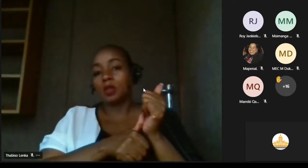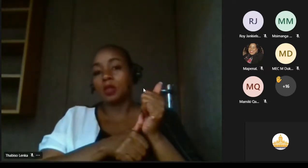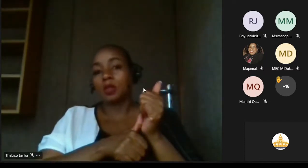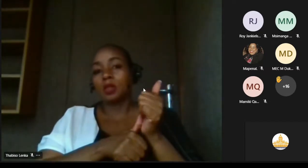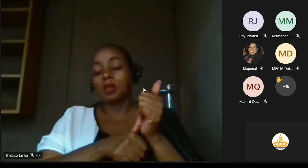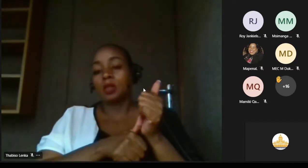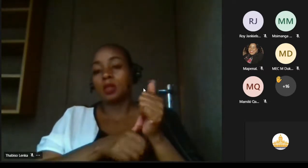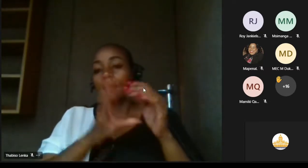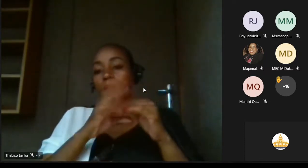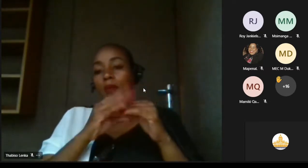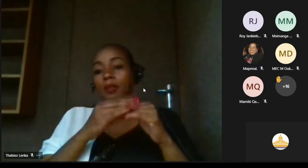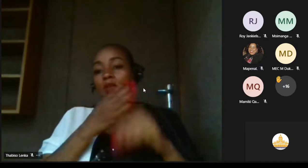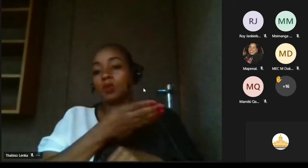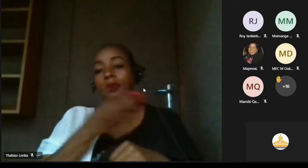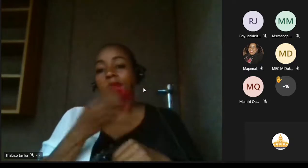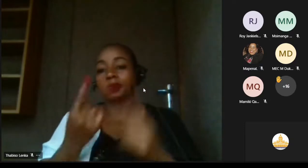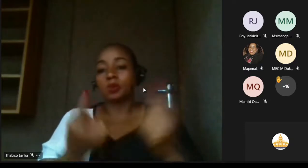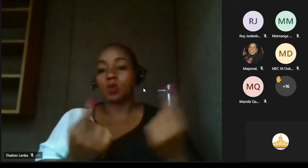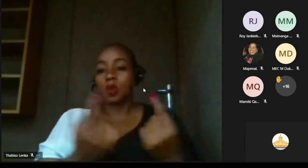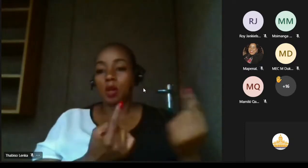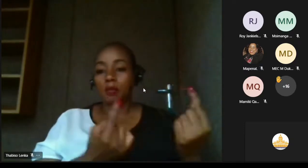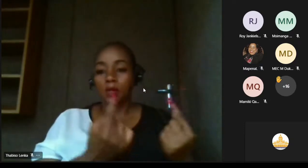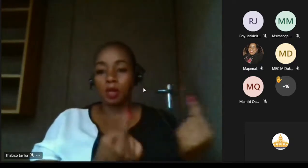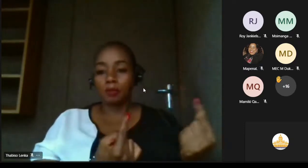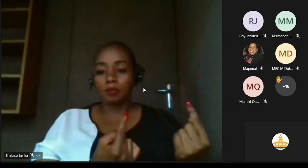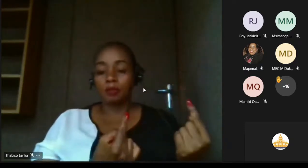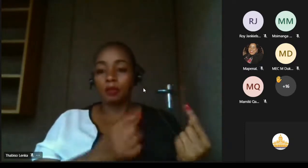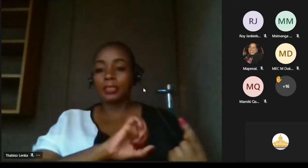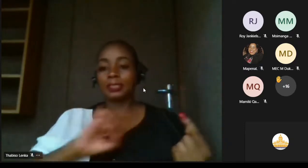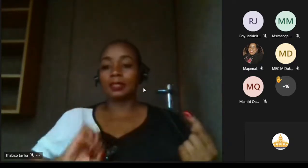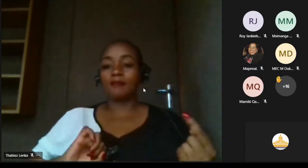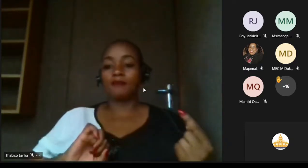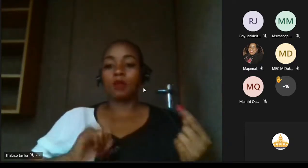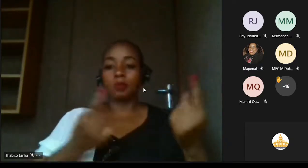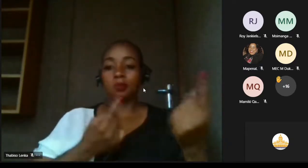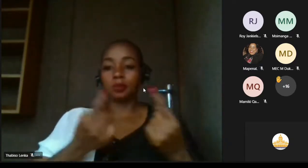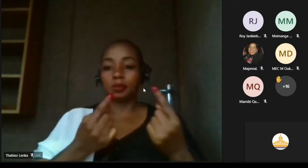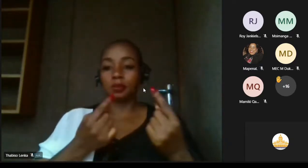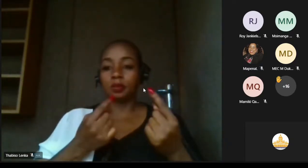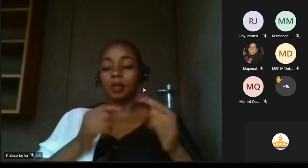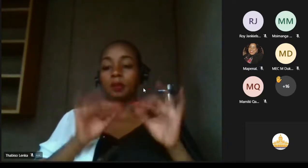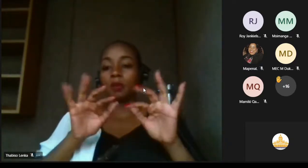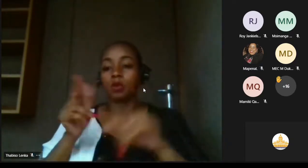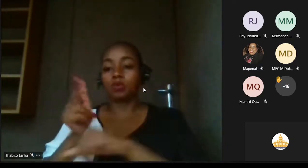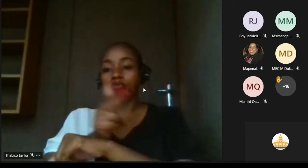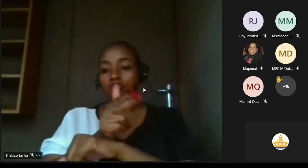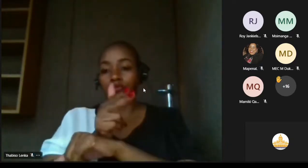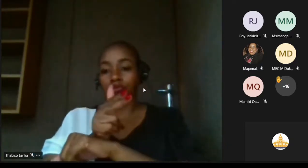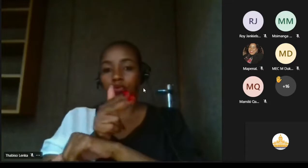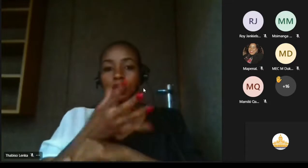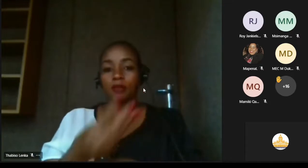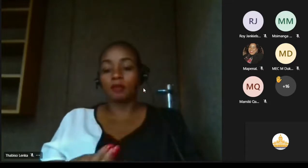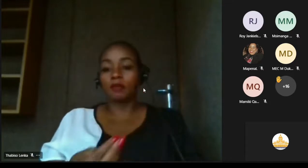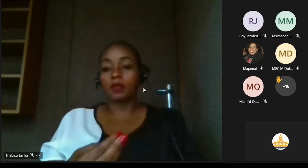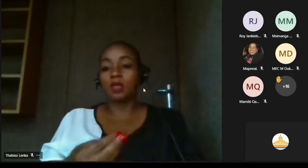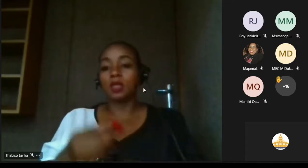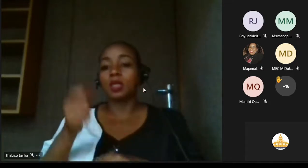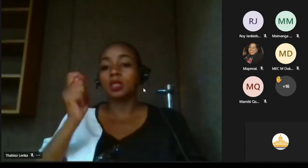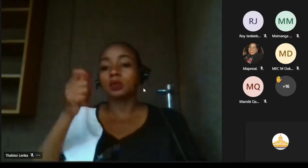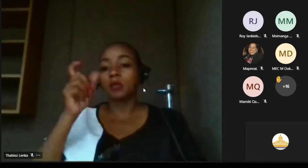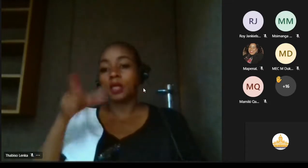are present today, officials that are here, viewers at home. Honorable Speaker, in